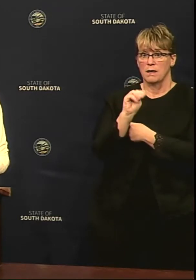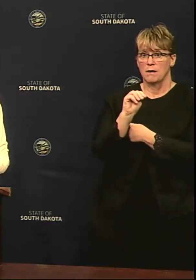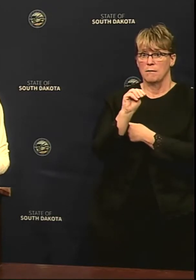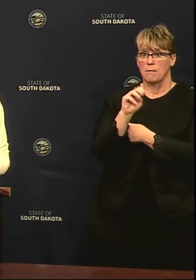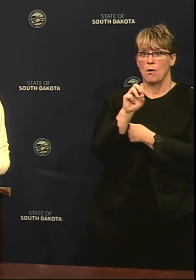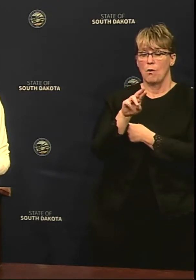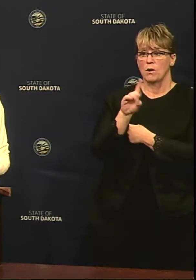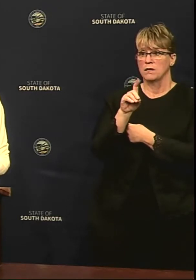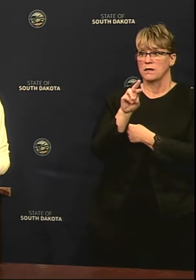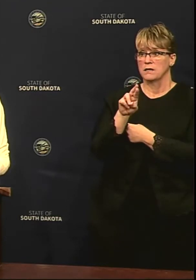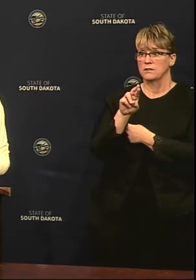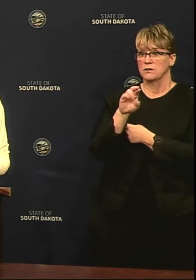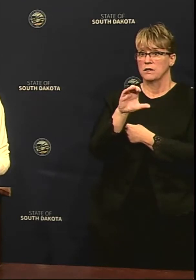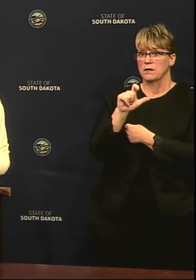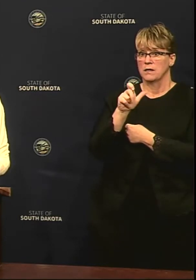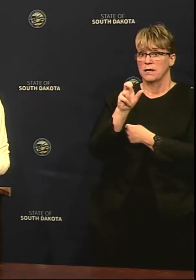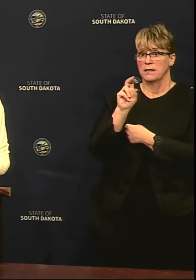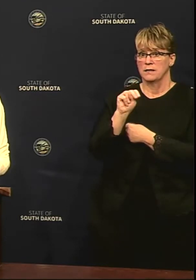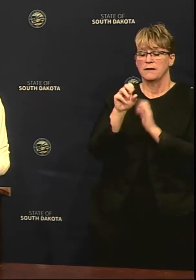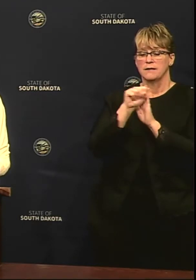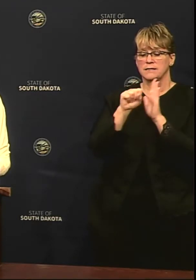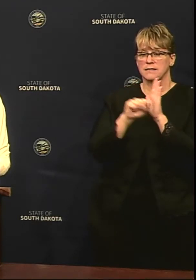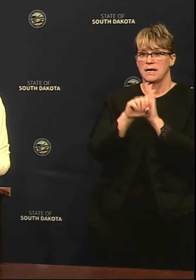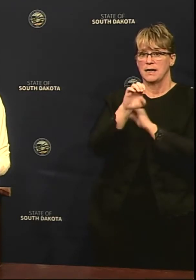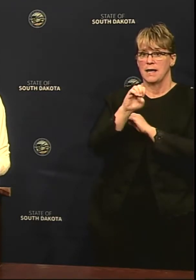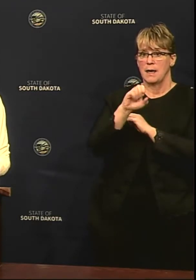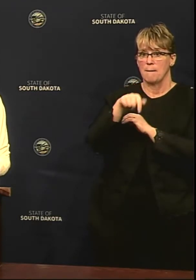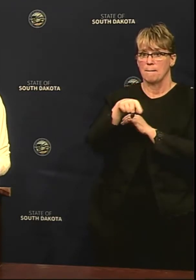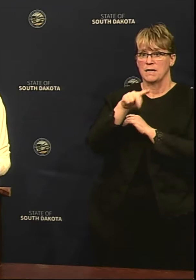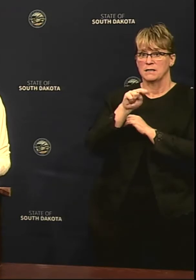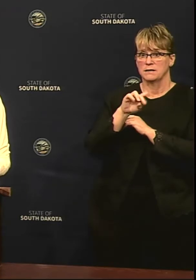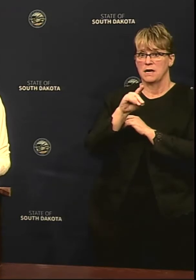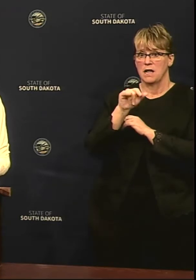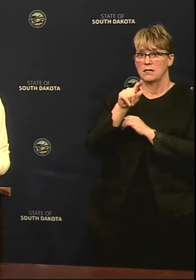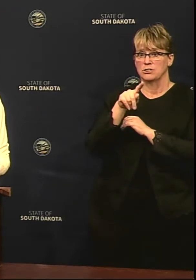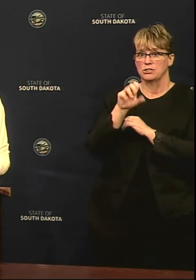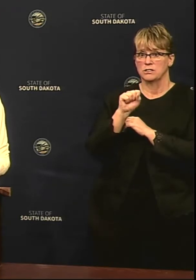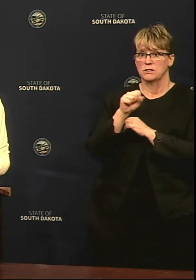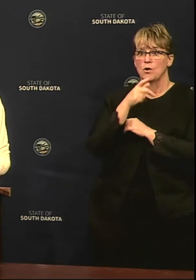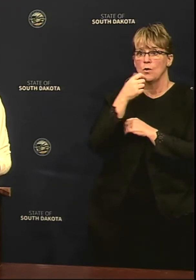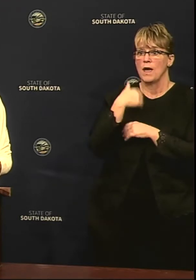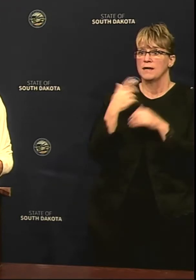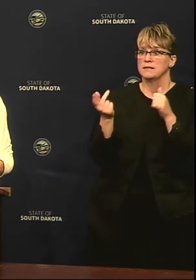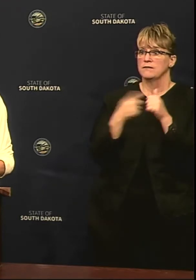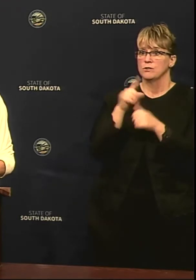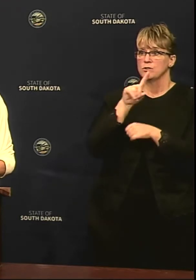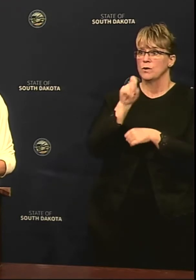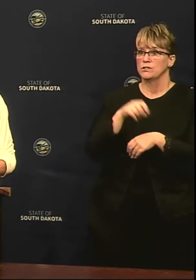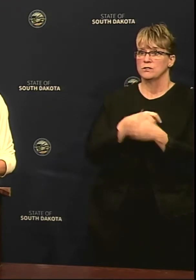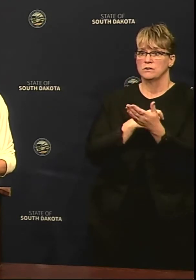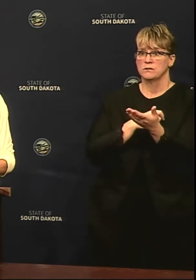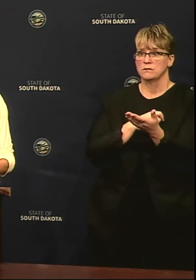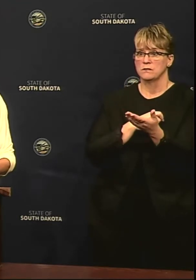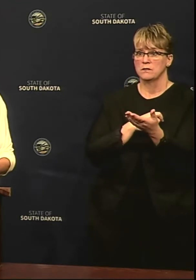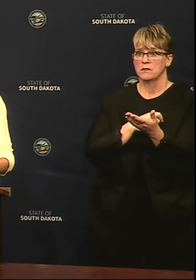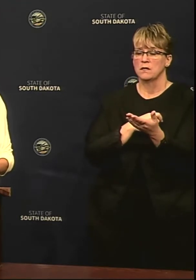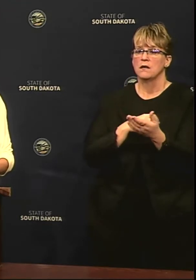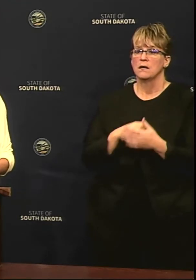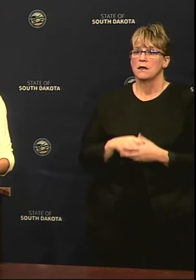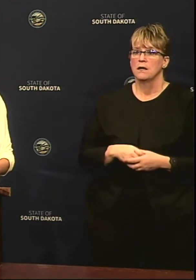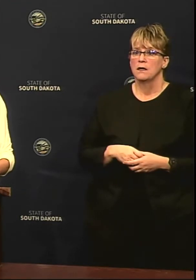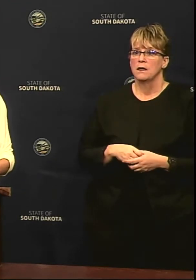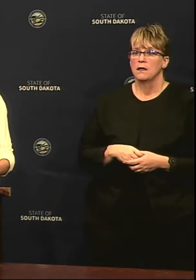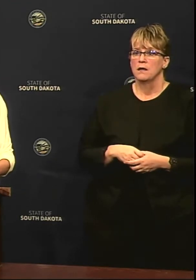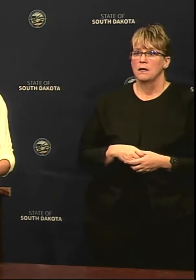Malzahn-Risden, or for Dr. Josh Clayton, who is our state epidemiologist as well. Who has the first question?